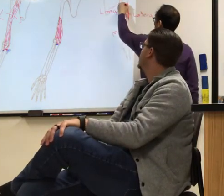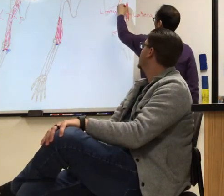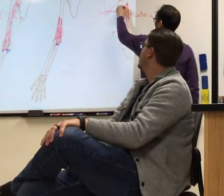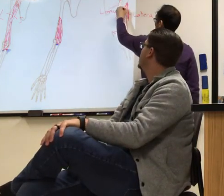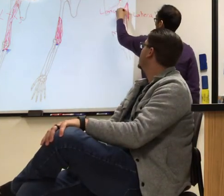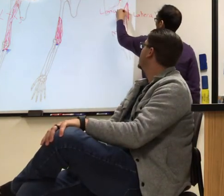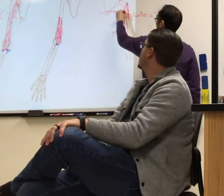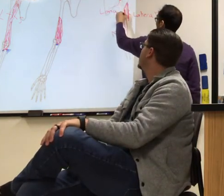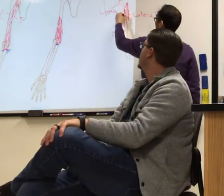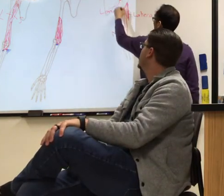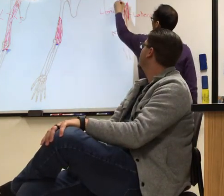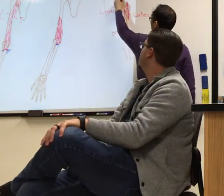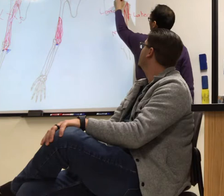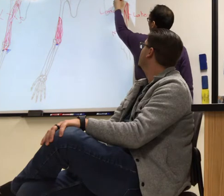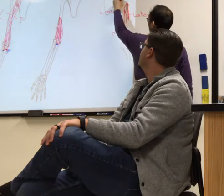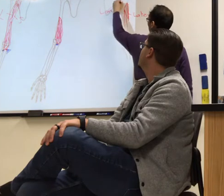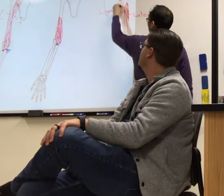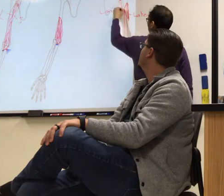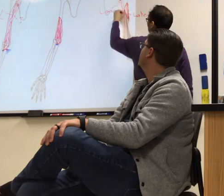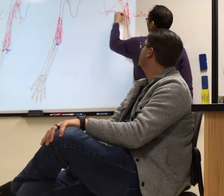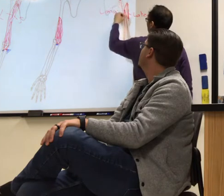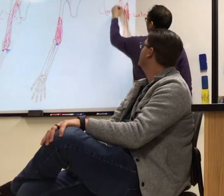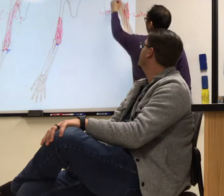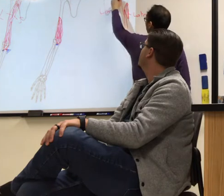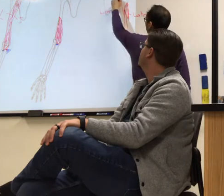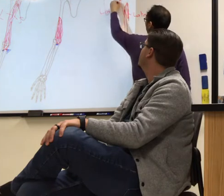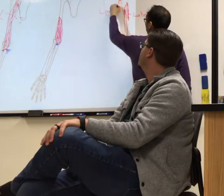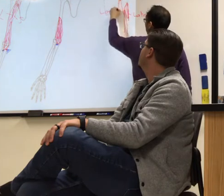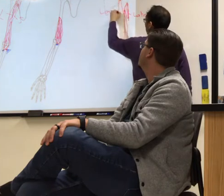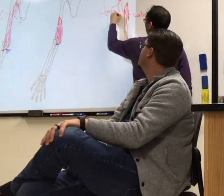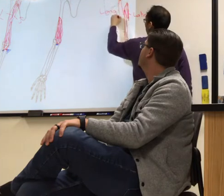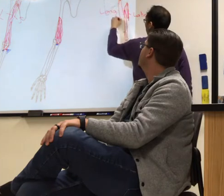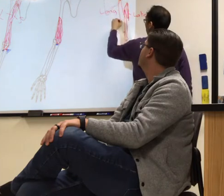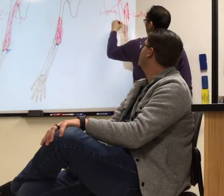So I'm just going to kind of draw a